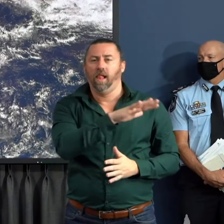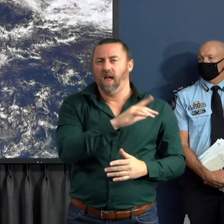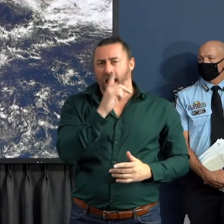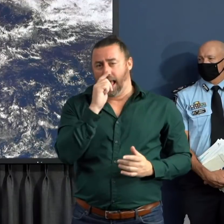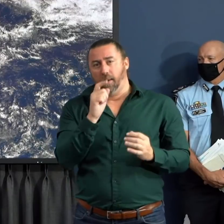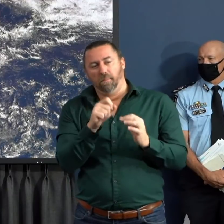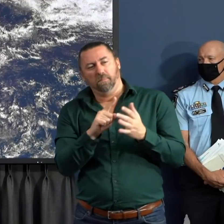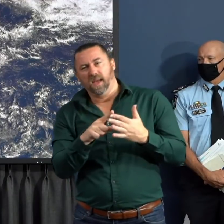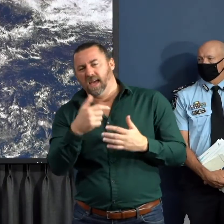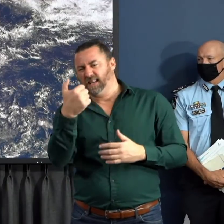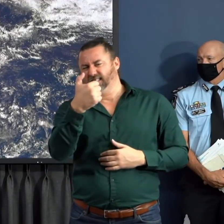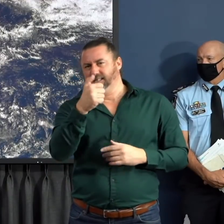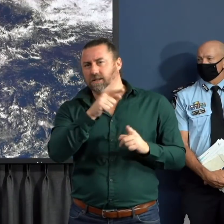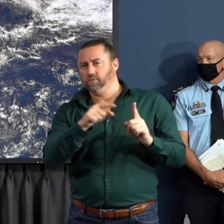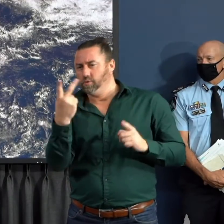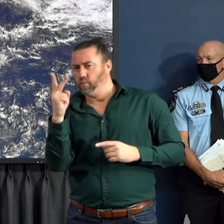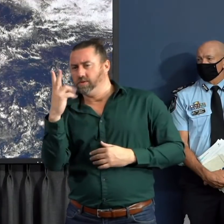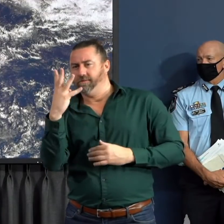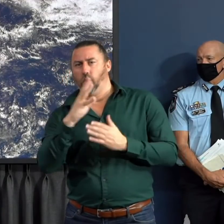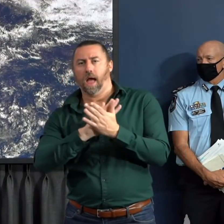come downstream.